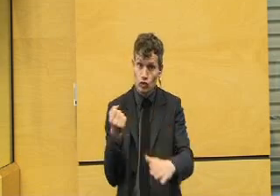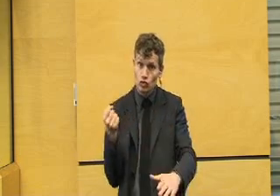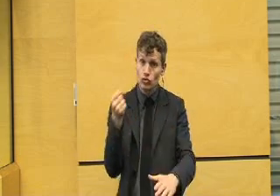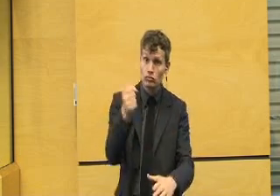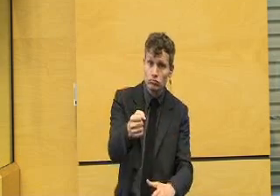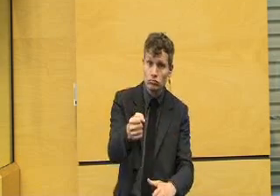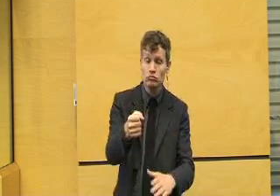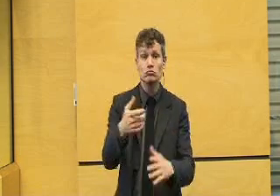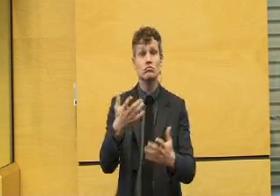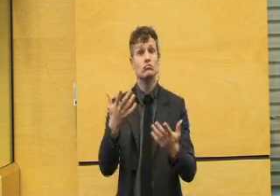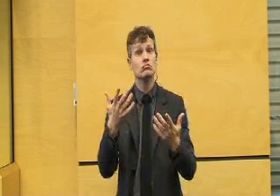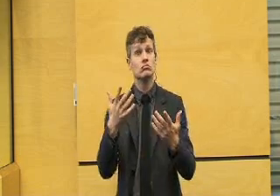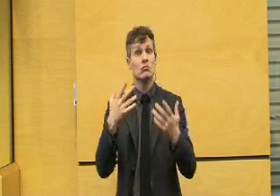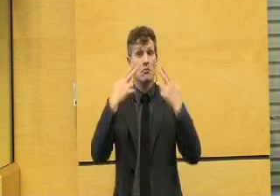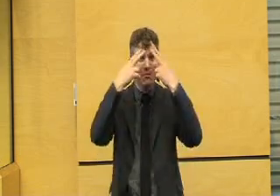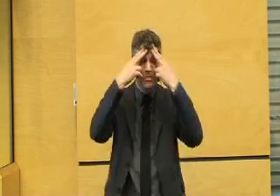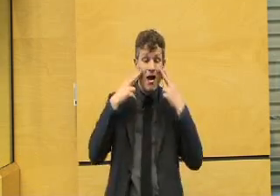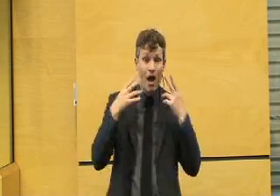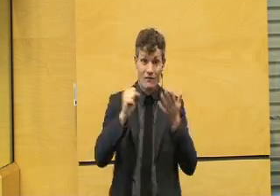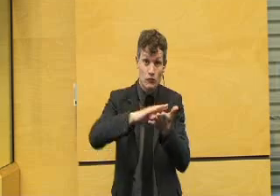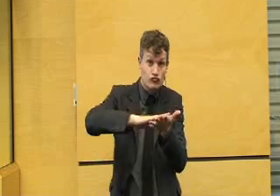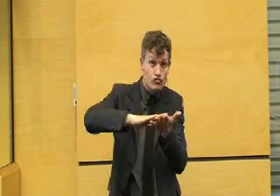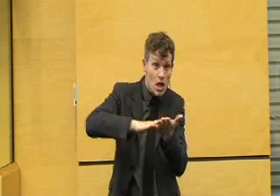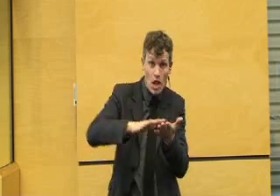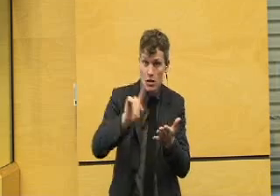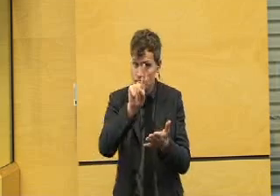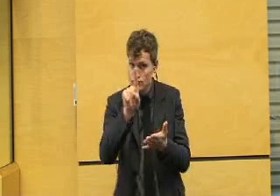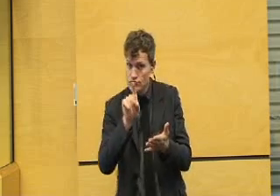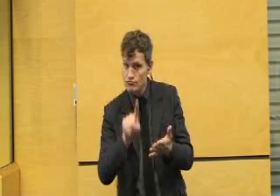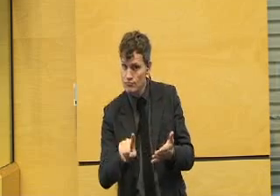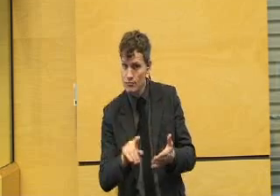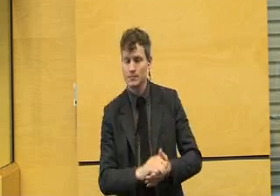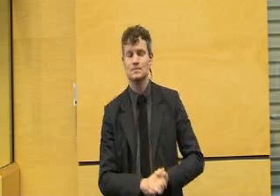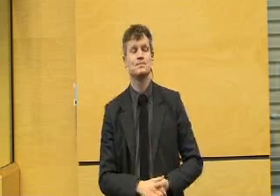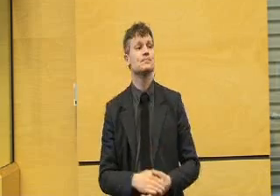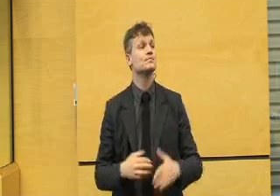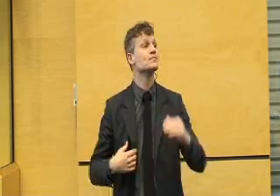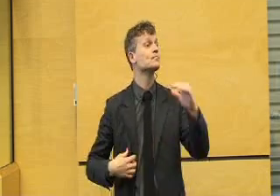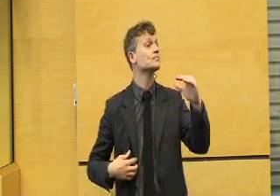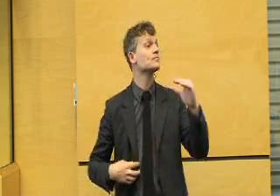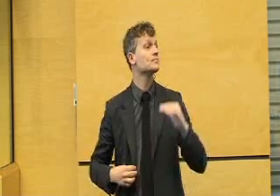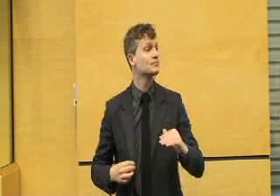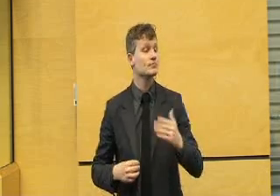Gracias. Thank you. The last speaker is Mr. Liang Yu.